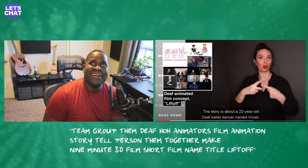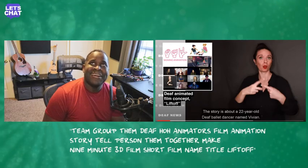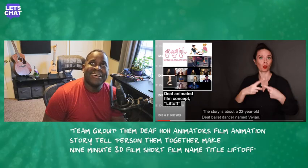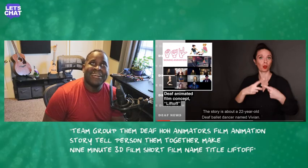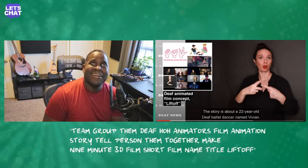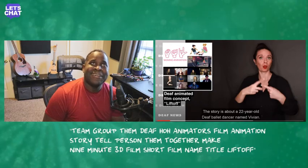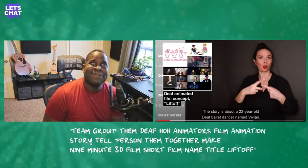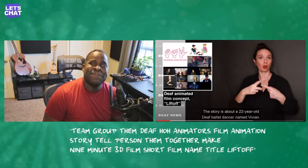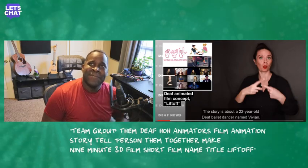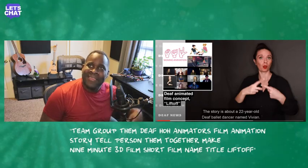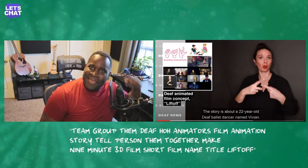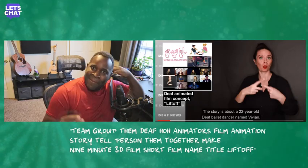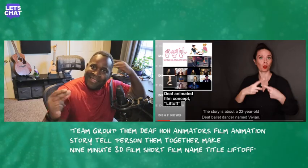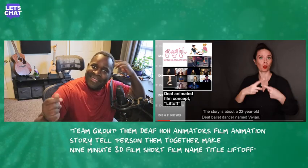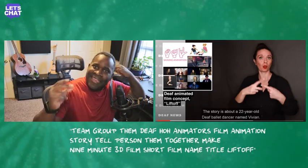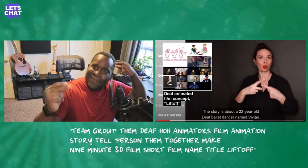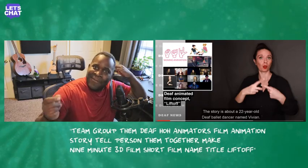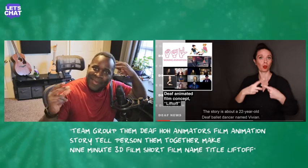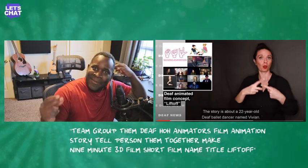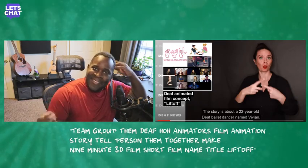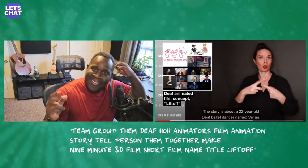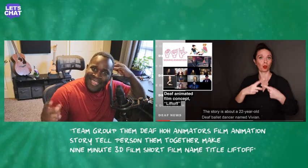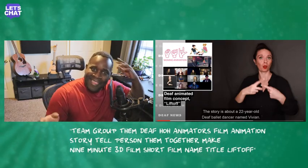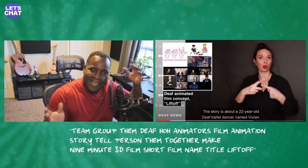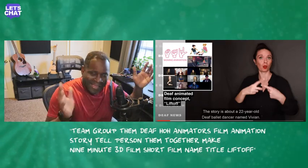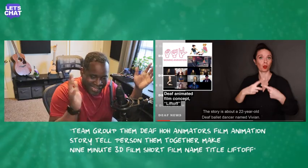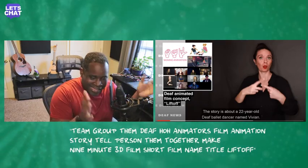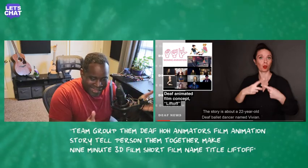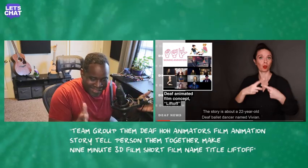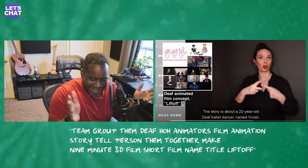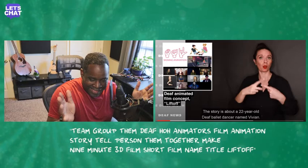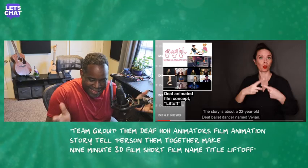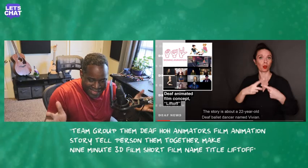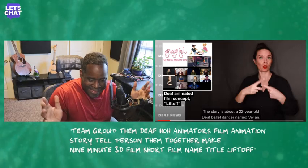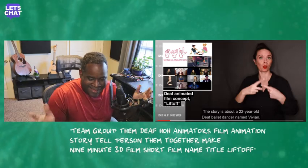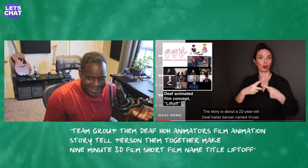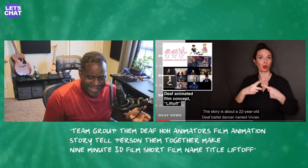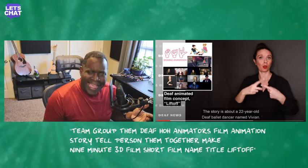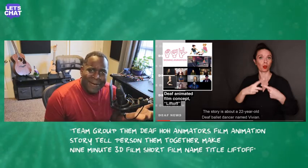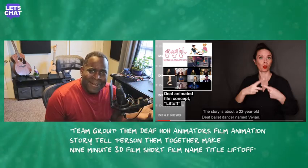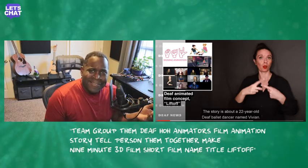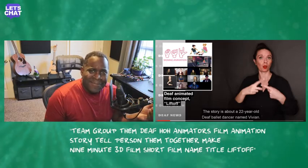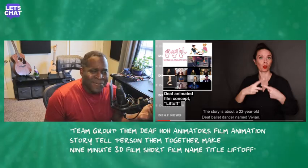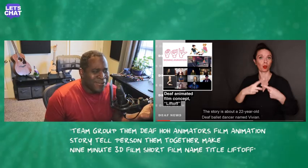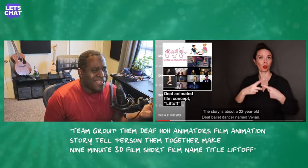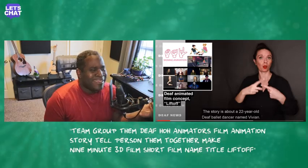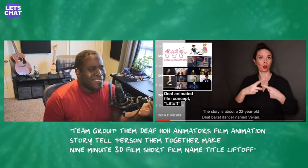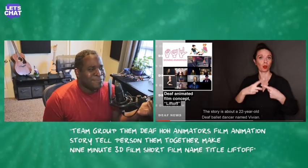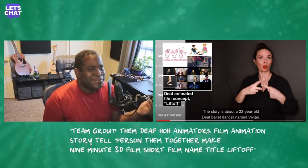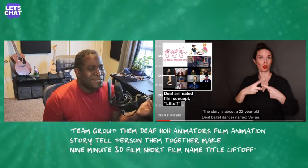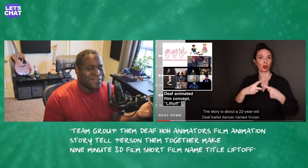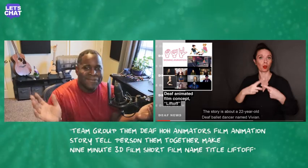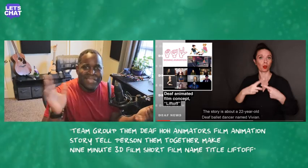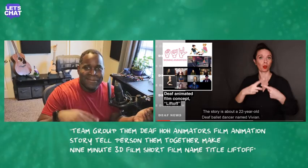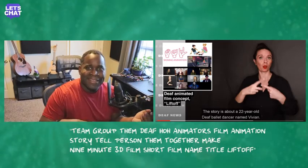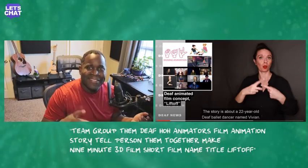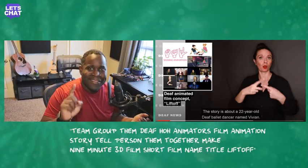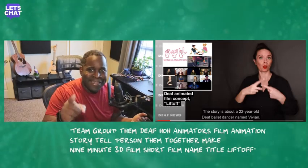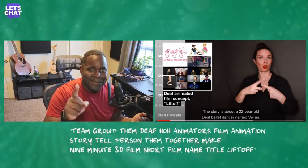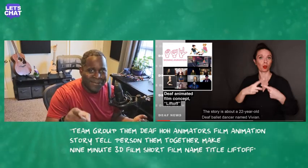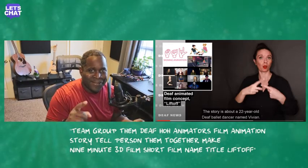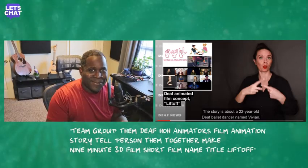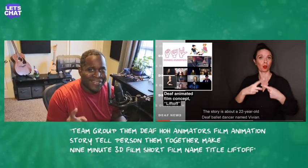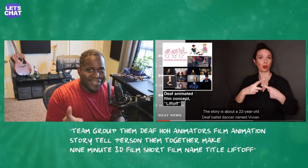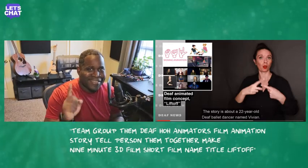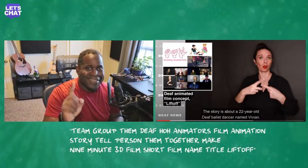word? Man, it's going to come to me, but it's like, it is a anachronism or something. No, forget about it. It's